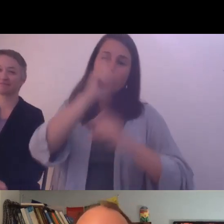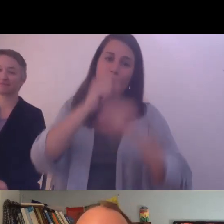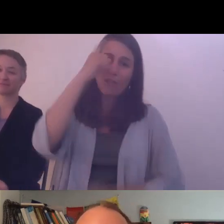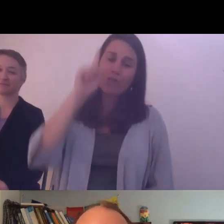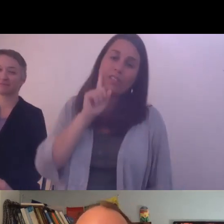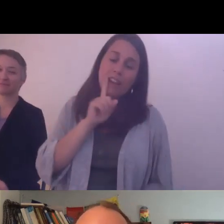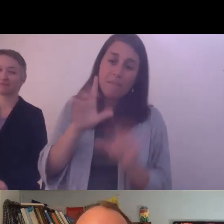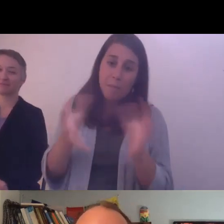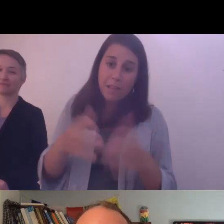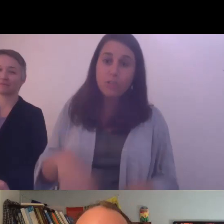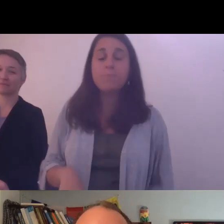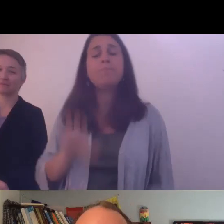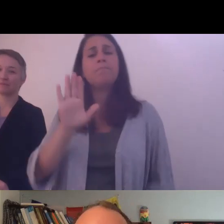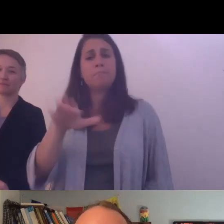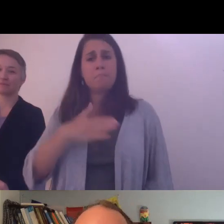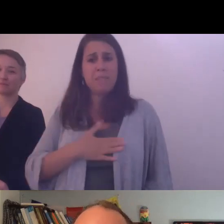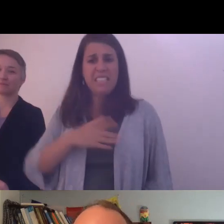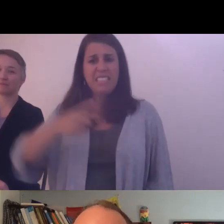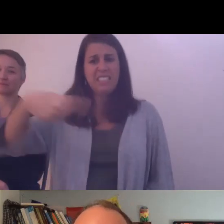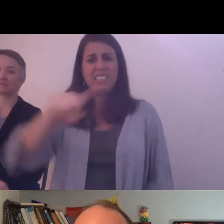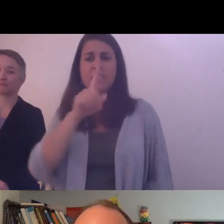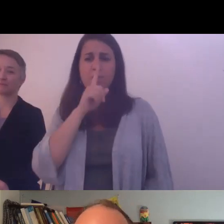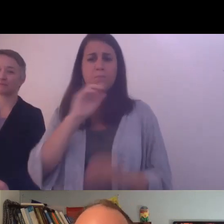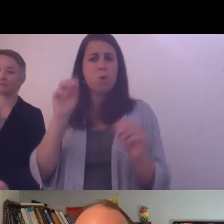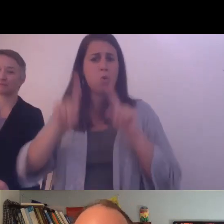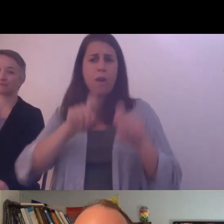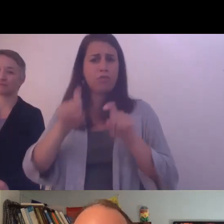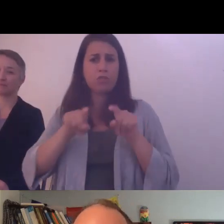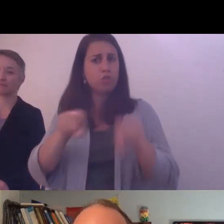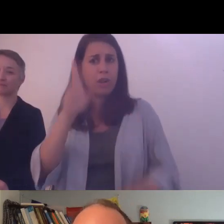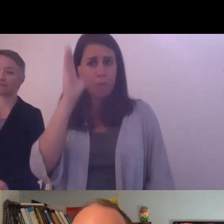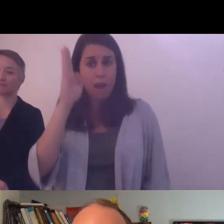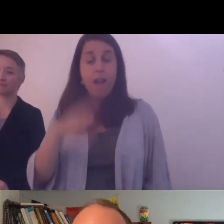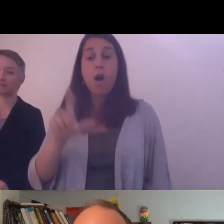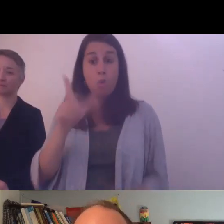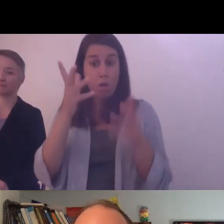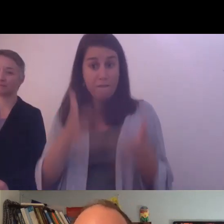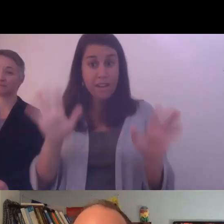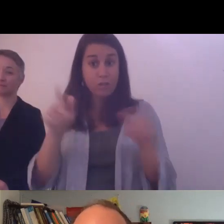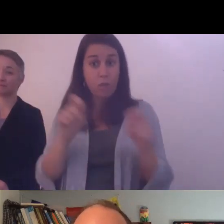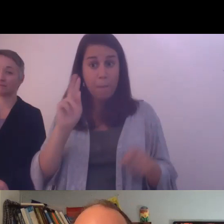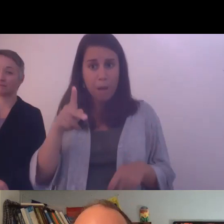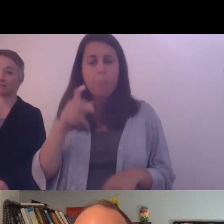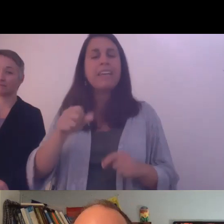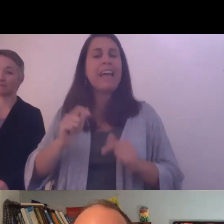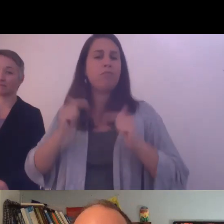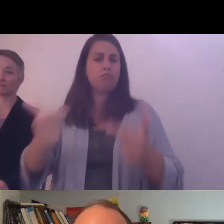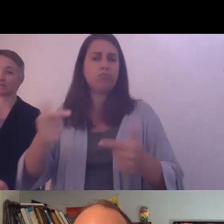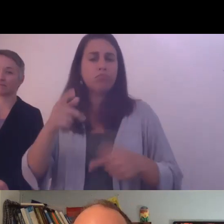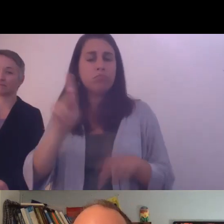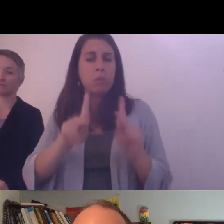to ask that people refrain from asking questions during the presentation, and after Lorne is finished, we'll be able to